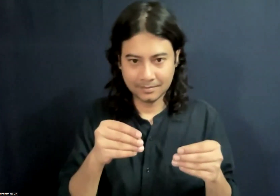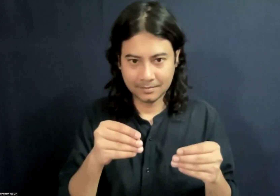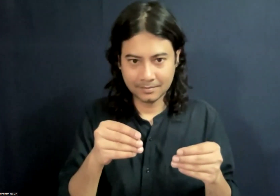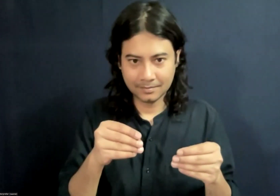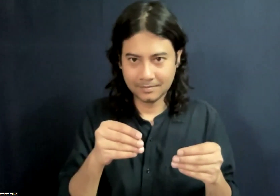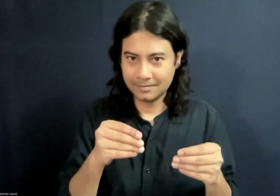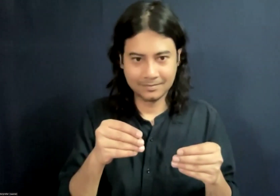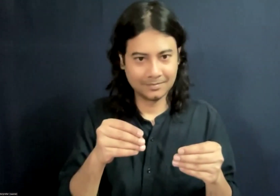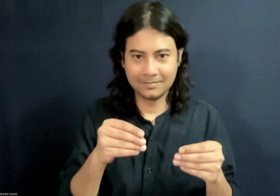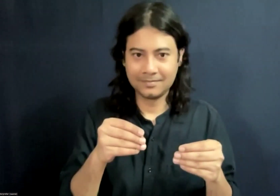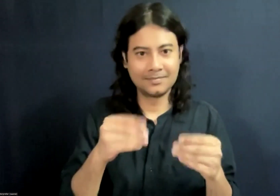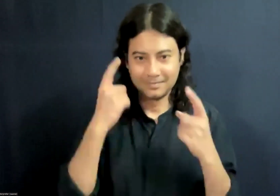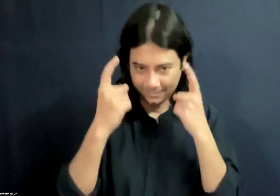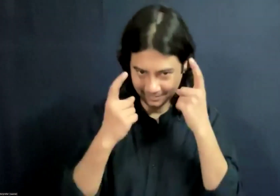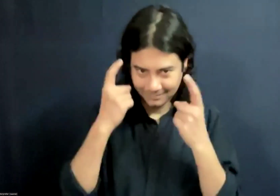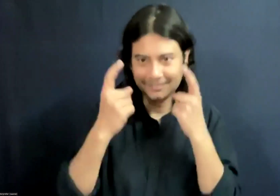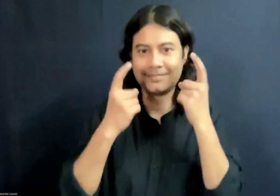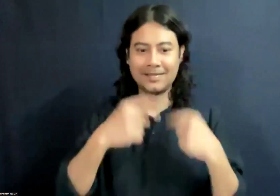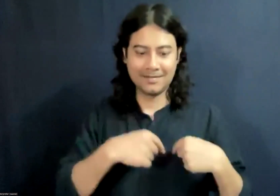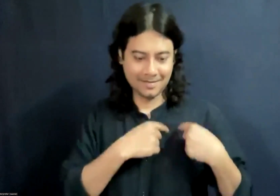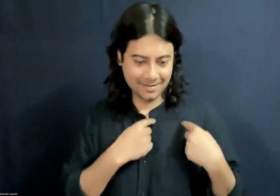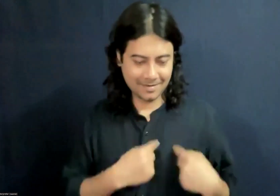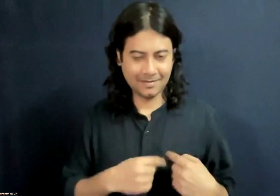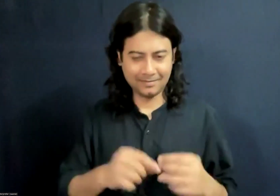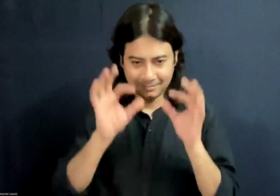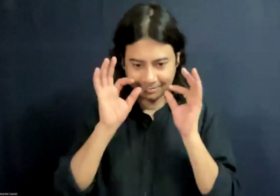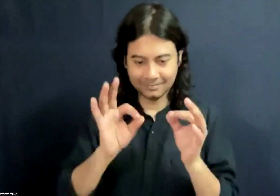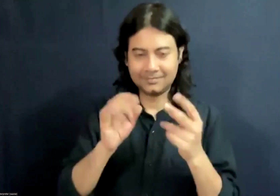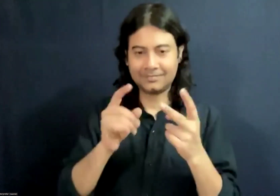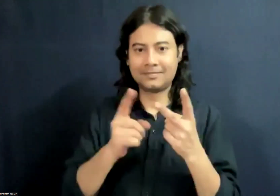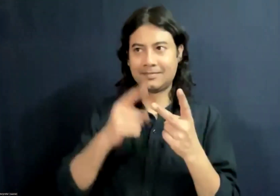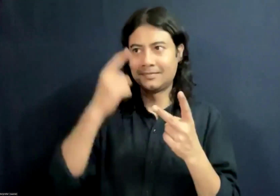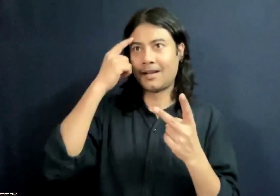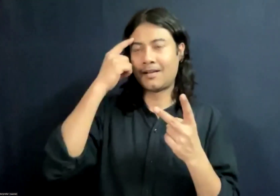Give it with a good intention, give it with a good feeling, give it with a good heart.